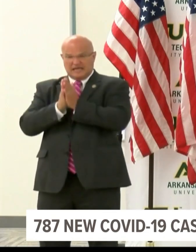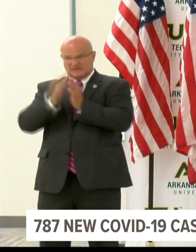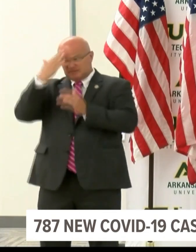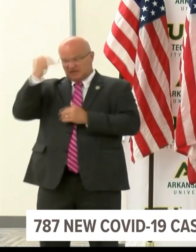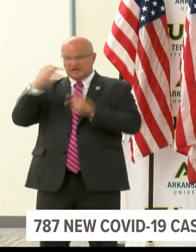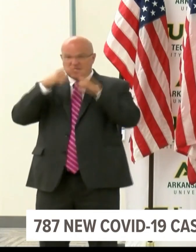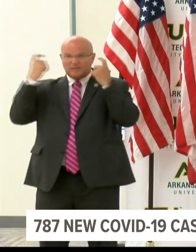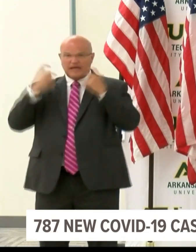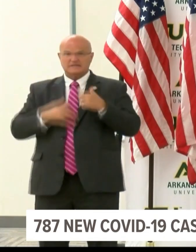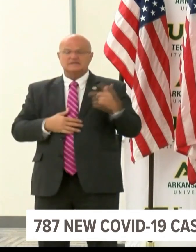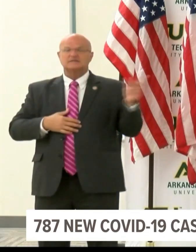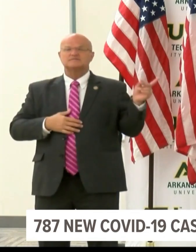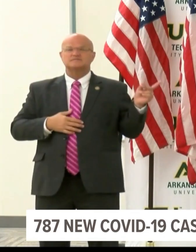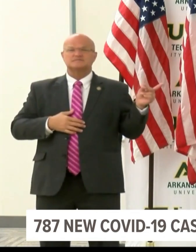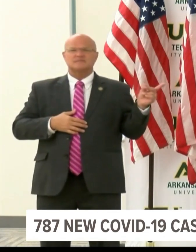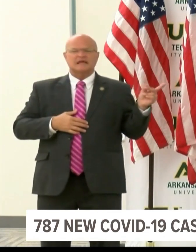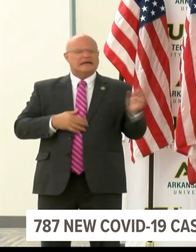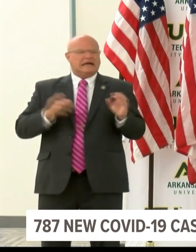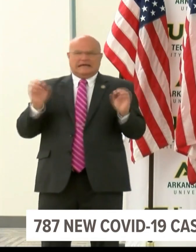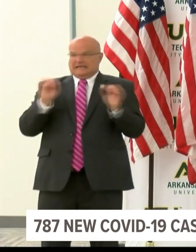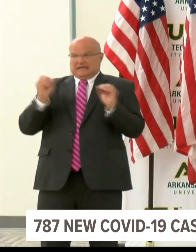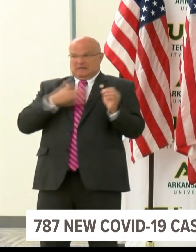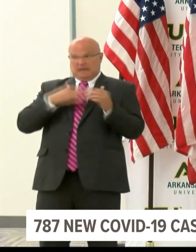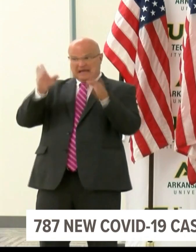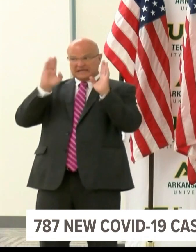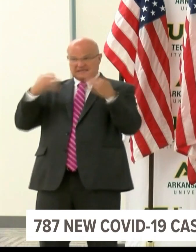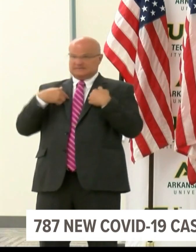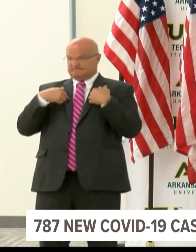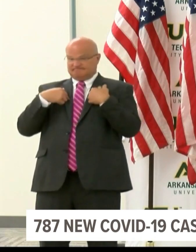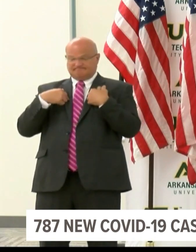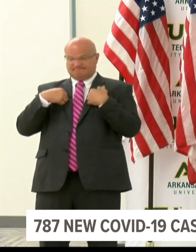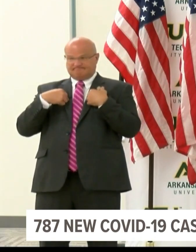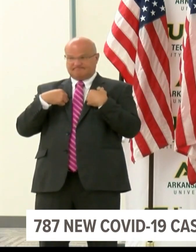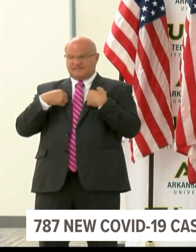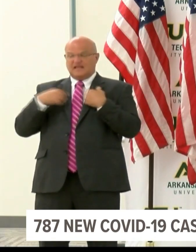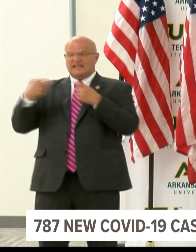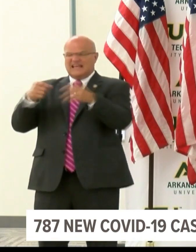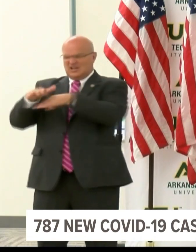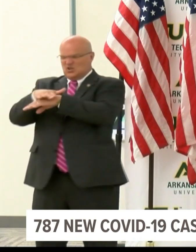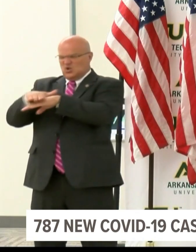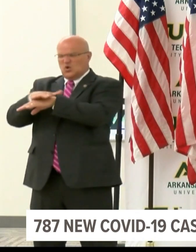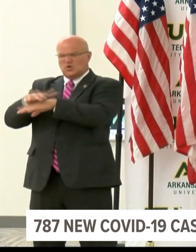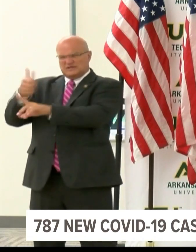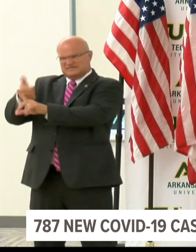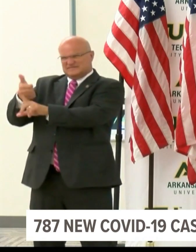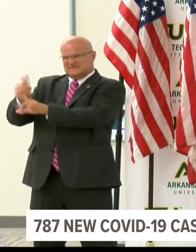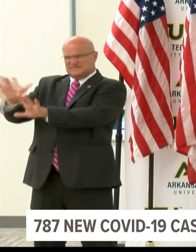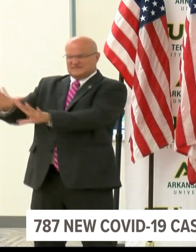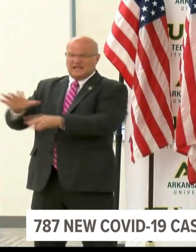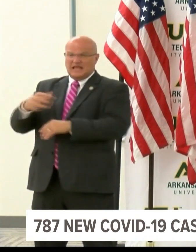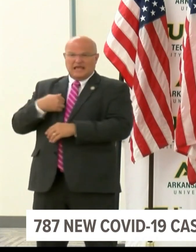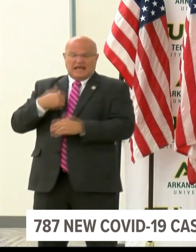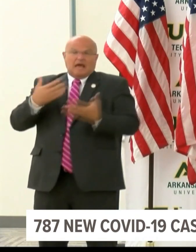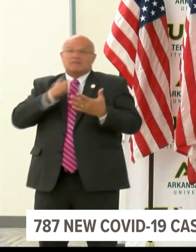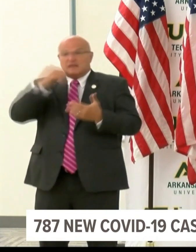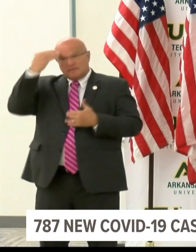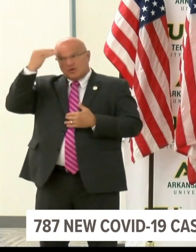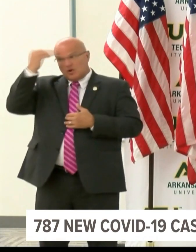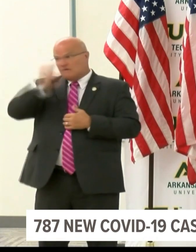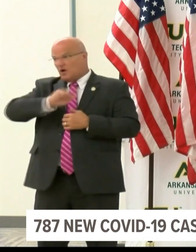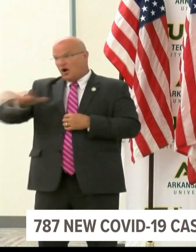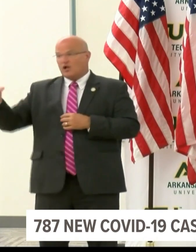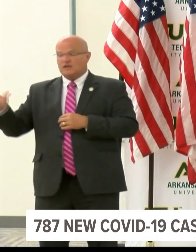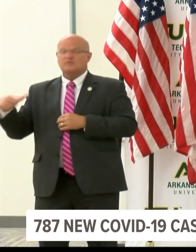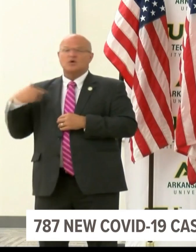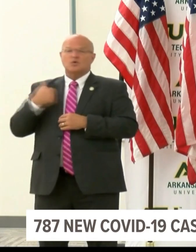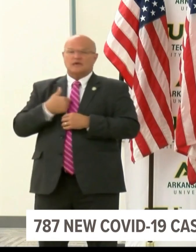because of it? None have come to my attention. Those are handled locally, of course, and I might not be aware of all of